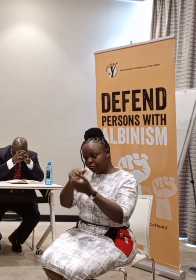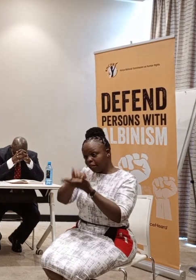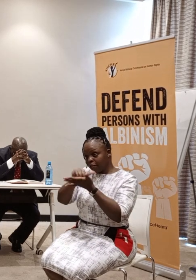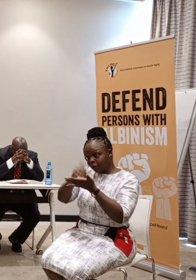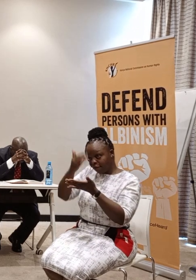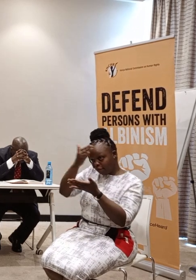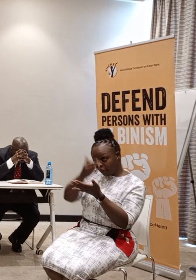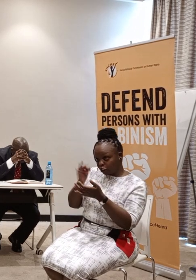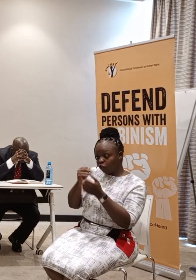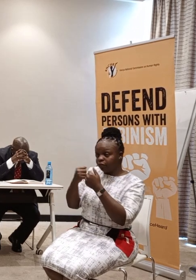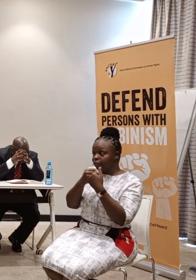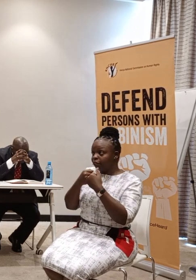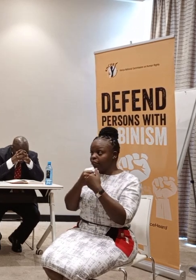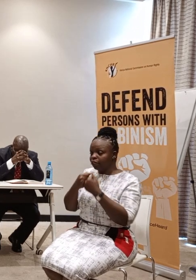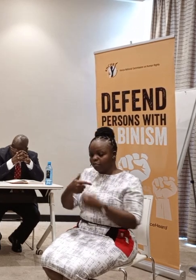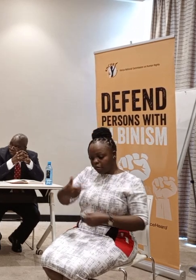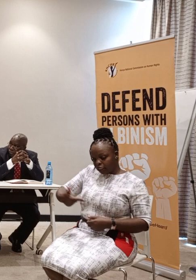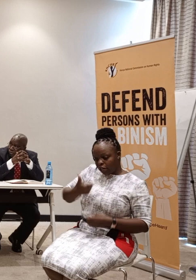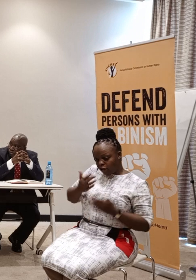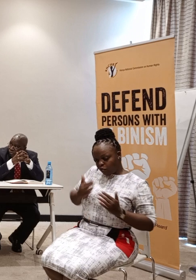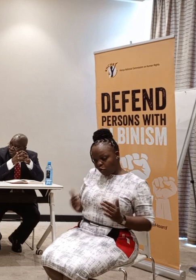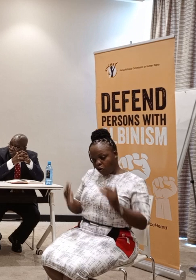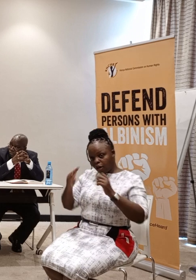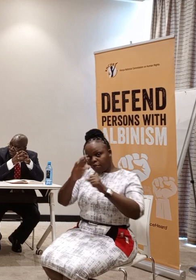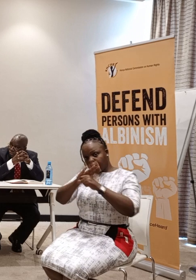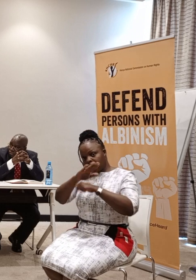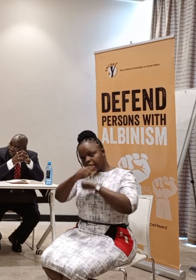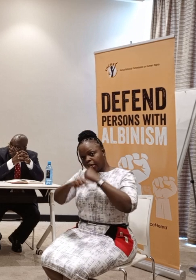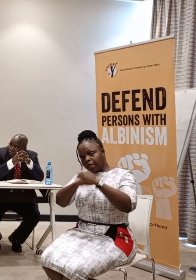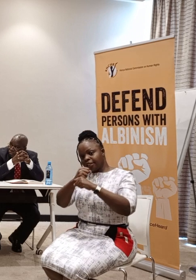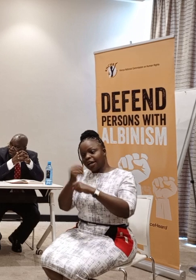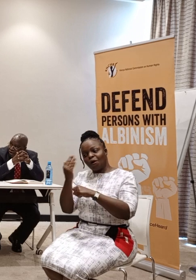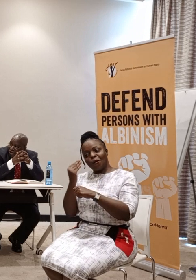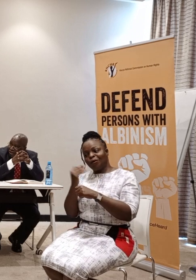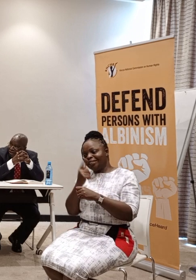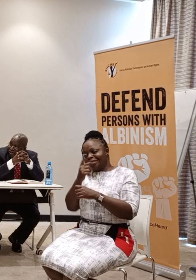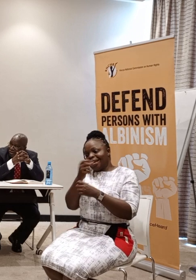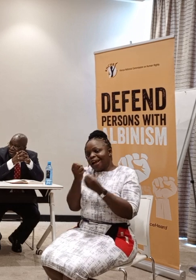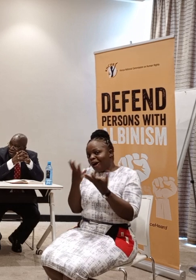challenges. I'll tell you, I was born many years ago, I will not say how many.